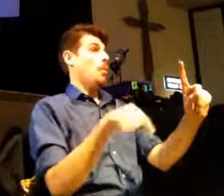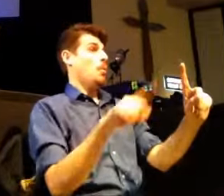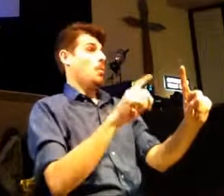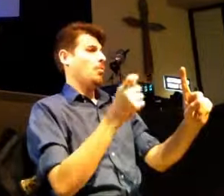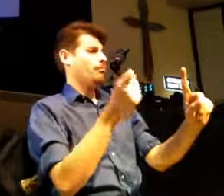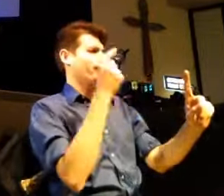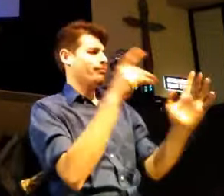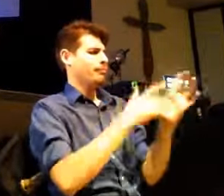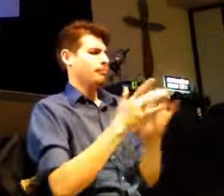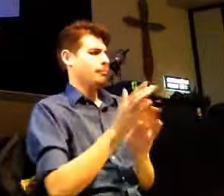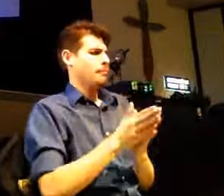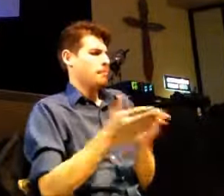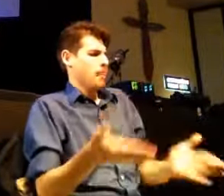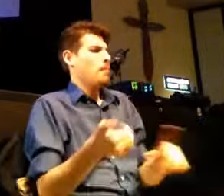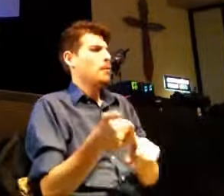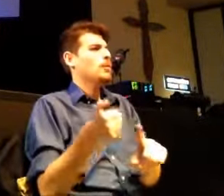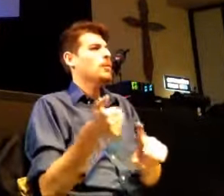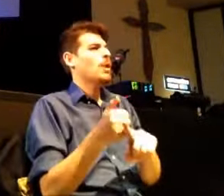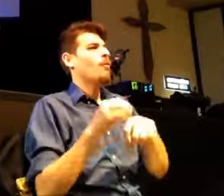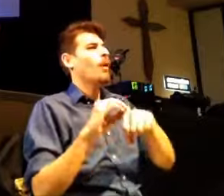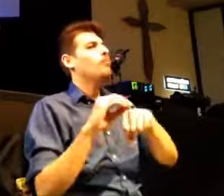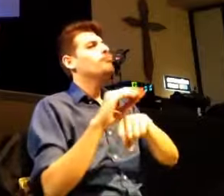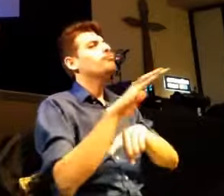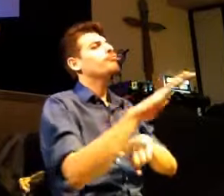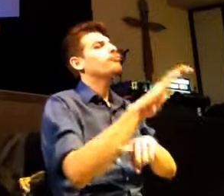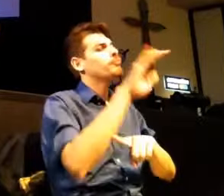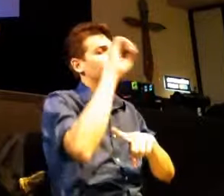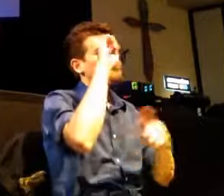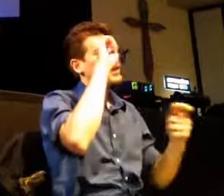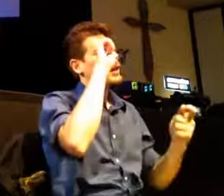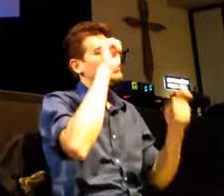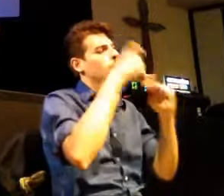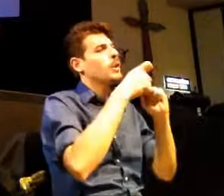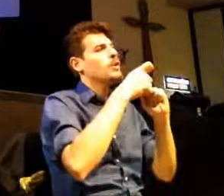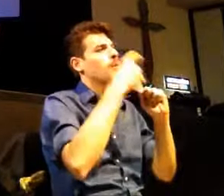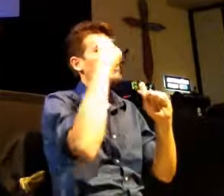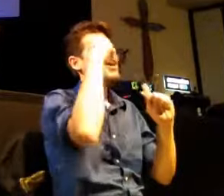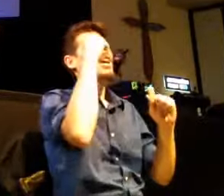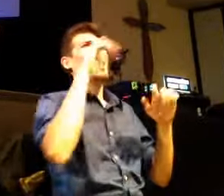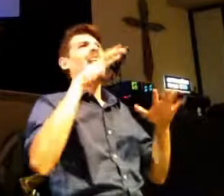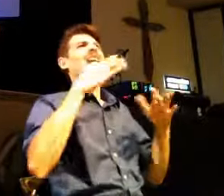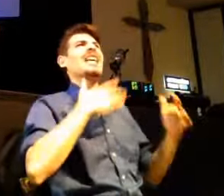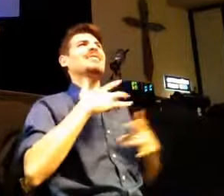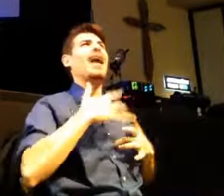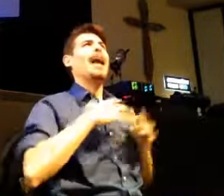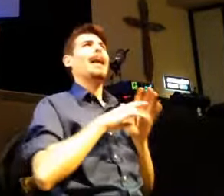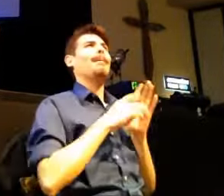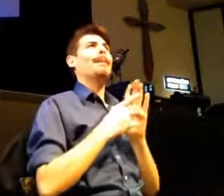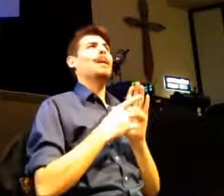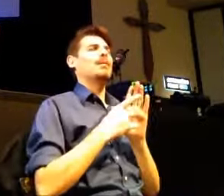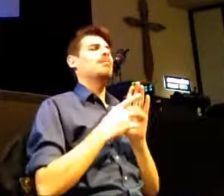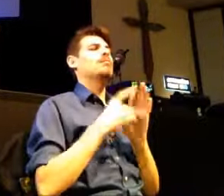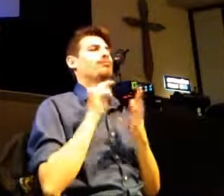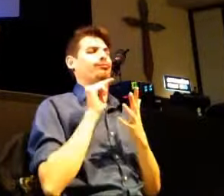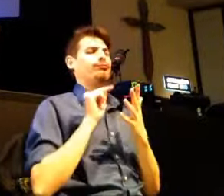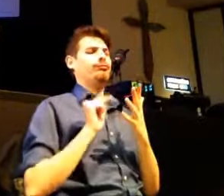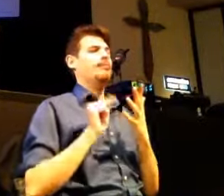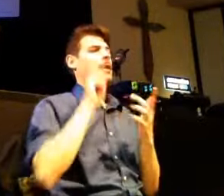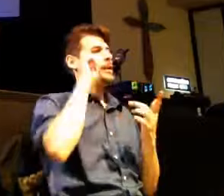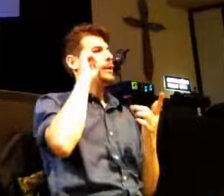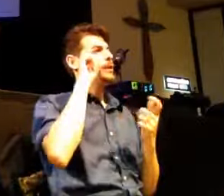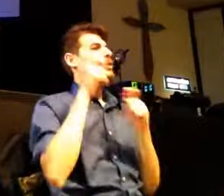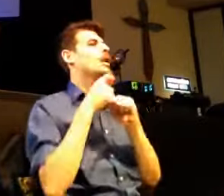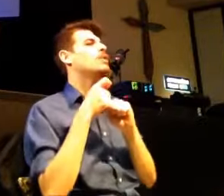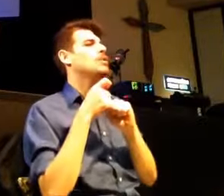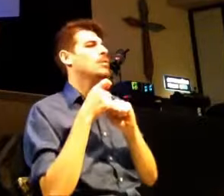a new way to think about anxiety, okay? And to do it in a way that would